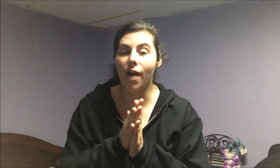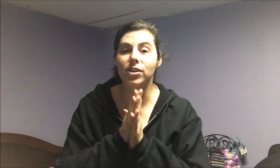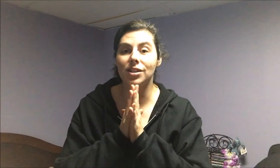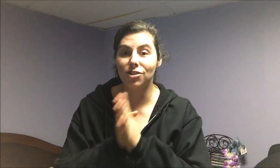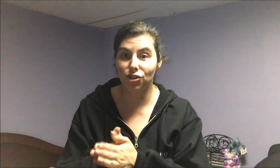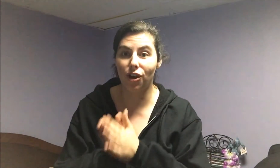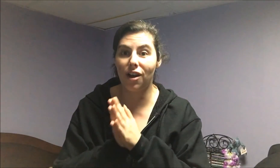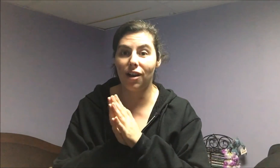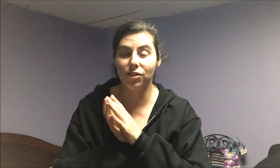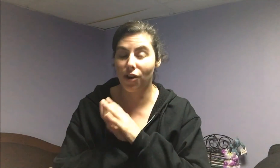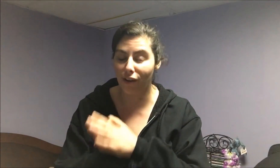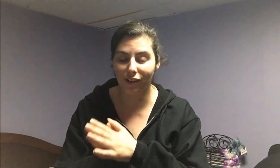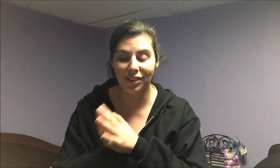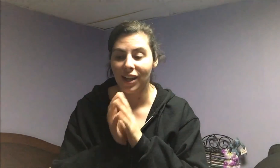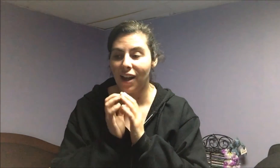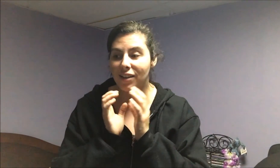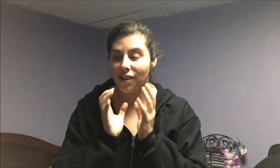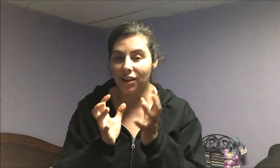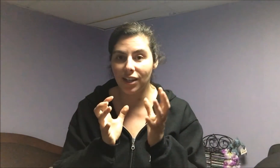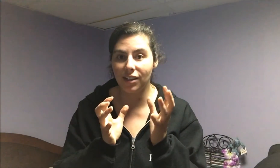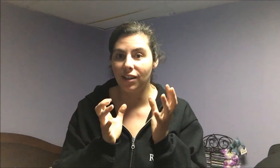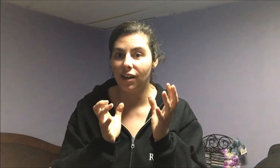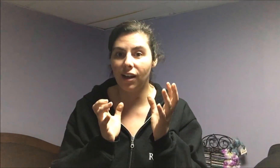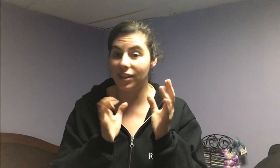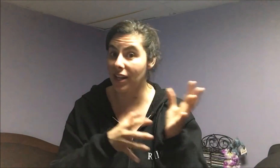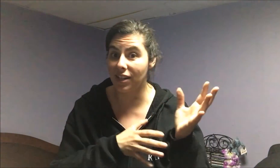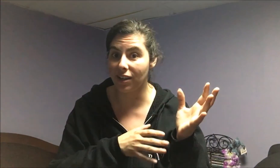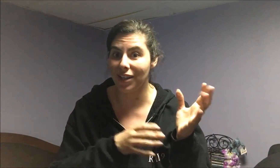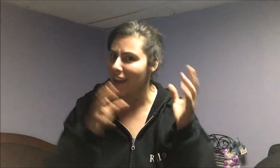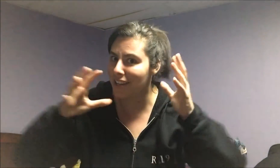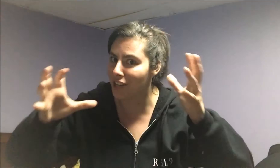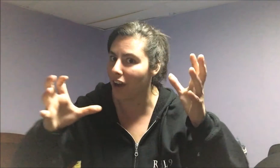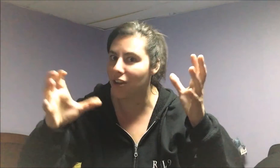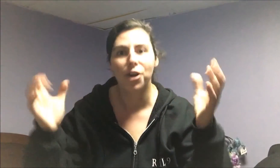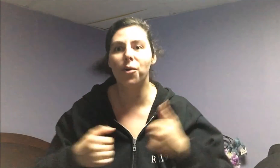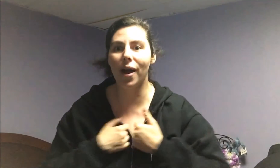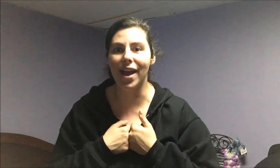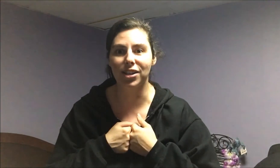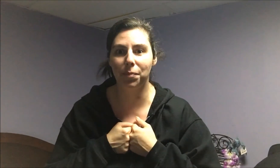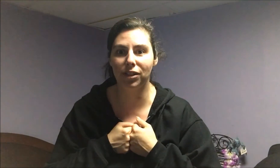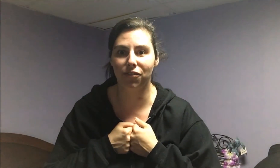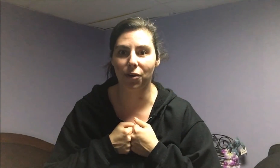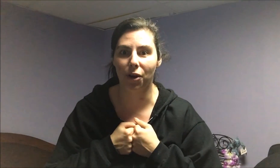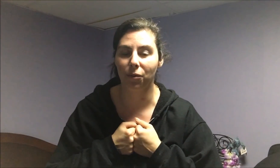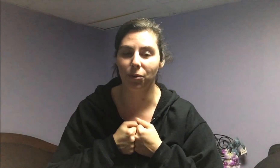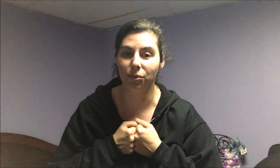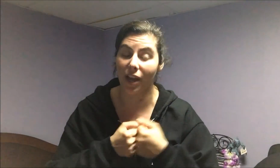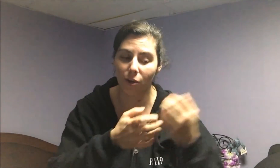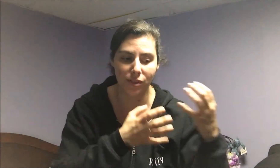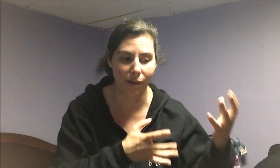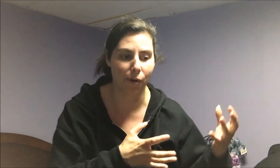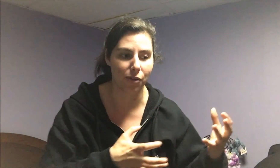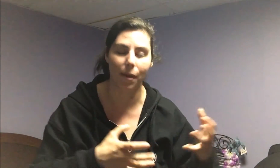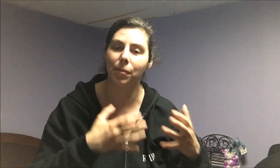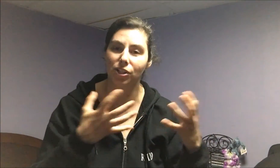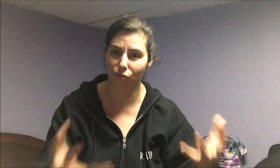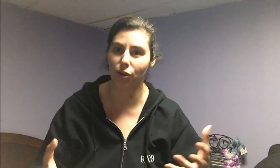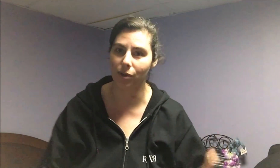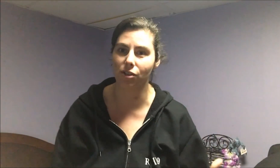Travis, Charles, Duncan, Danny Duncan, and Dunk, who I asked to be in the photo, who I know is not a part of the band, but he's crew and he's